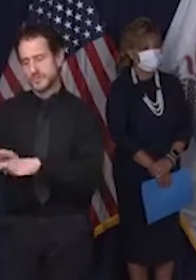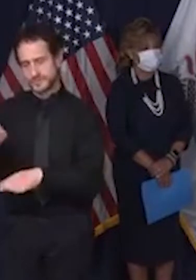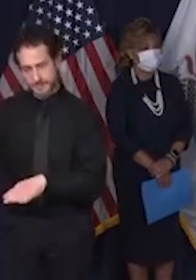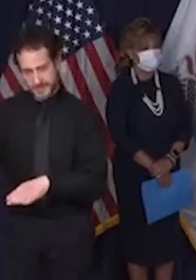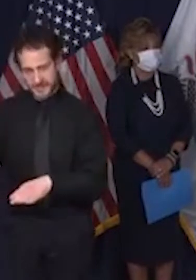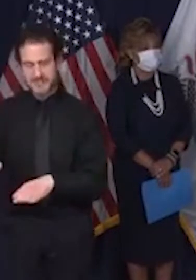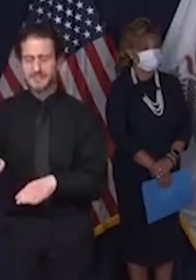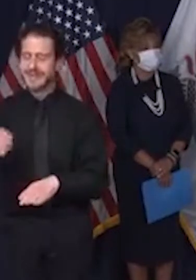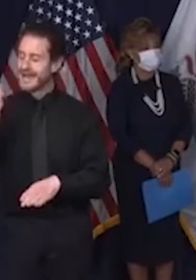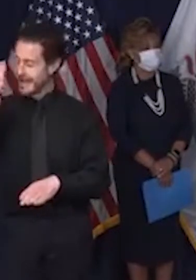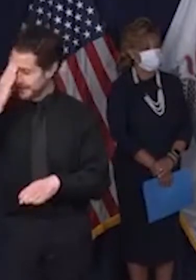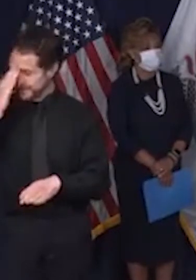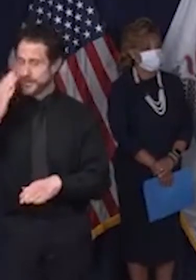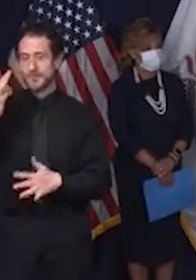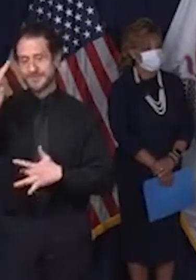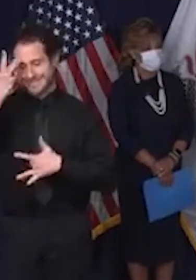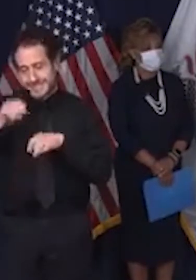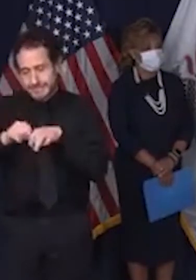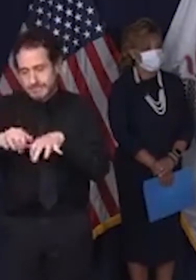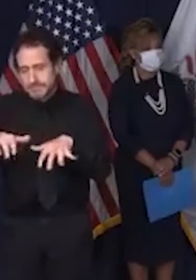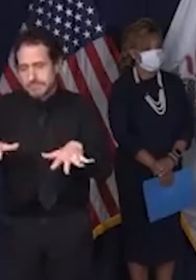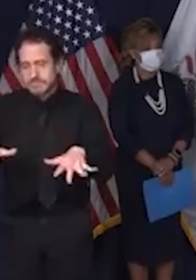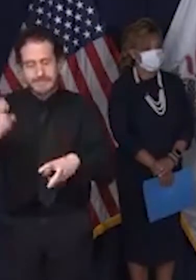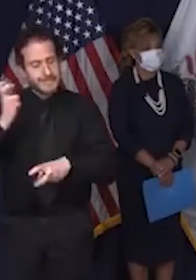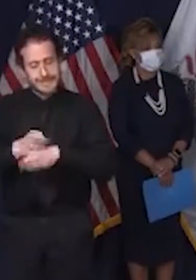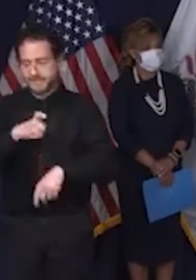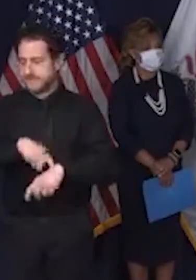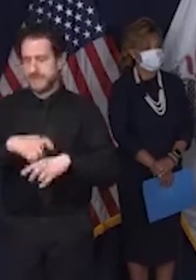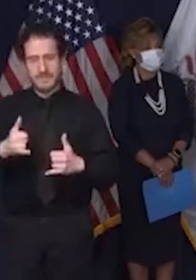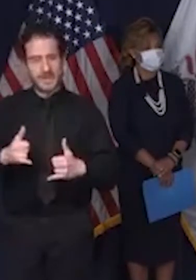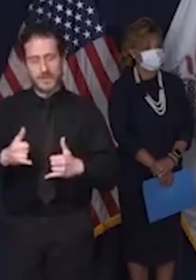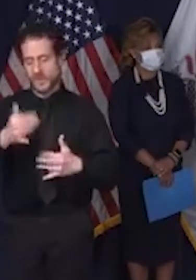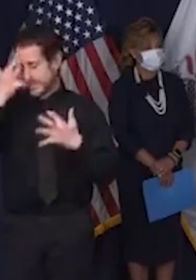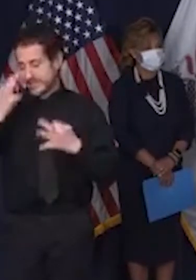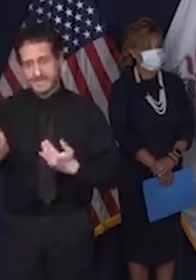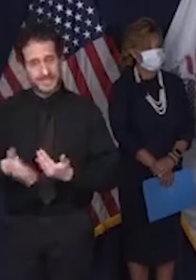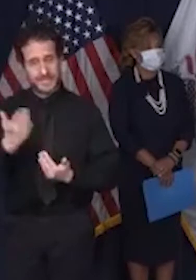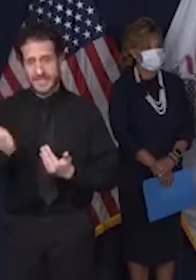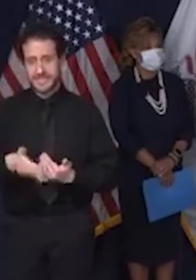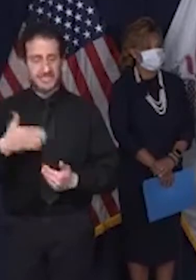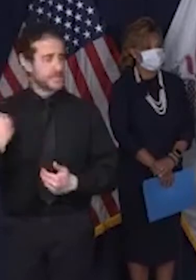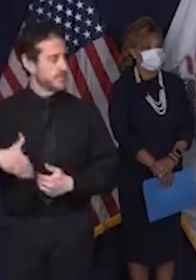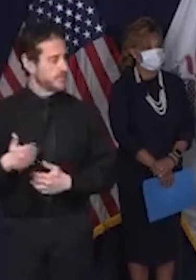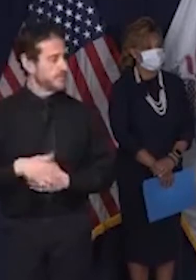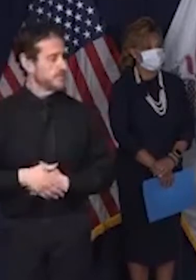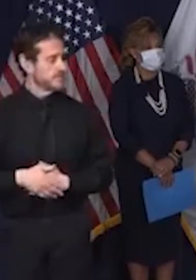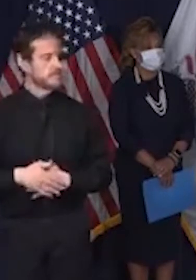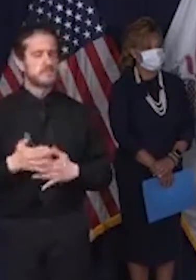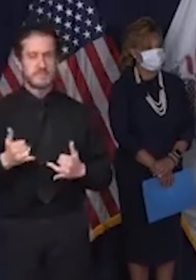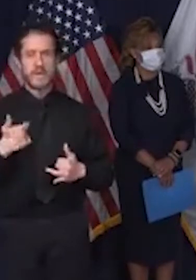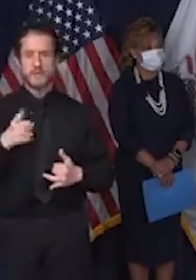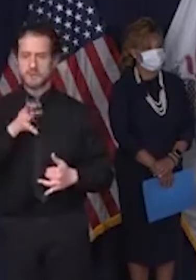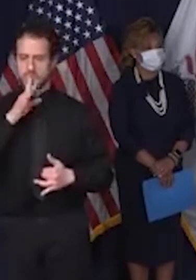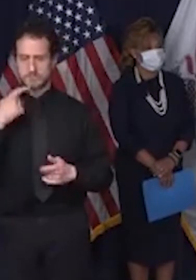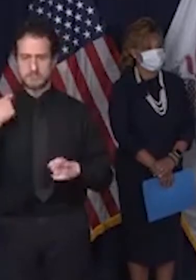We know that these are not easy decisions to make. Voy a repetir este mensaje en español.